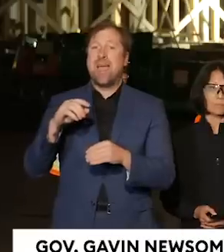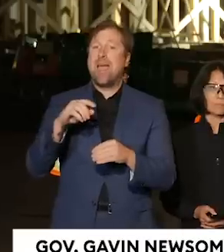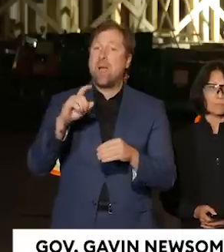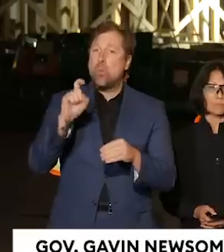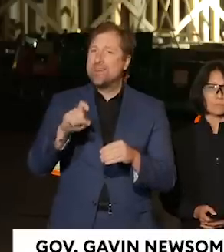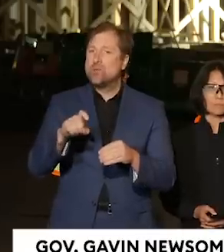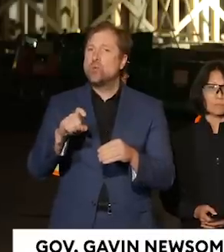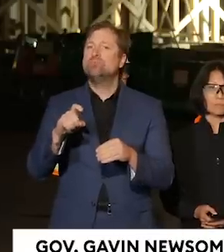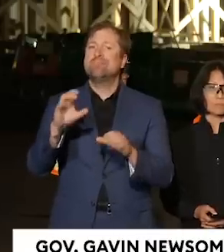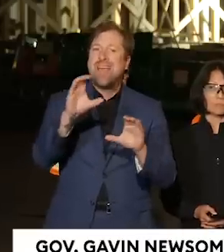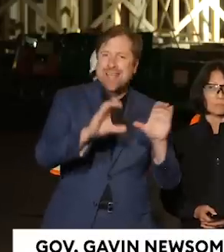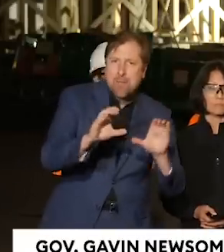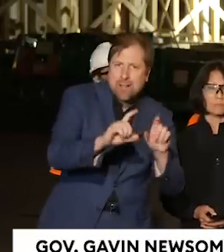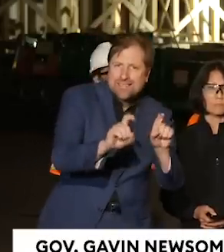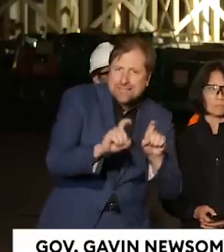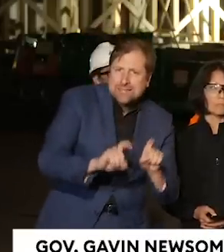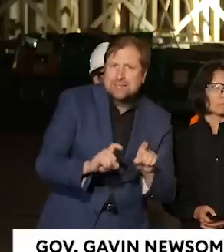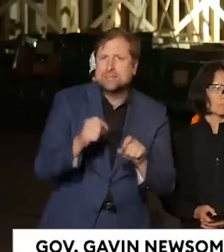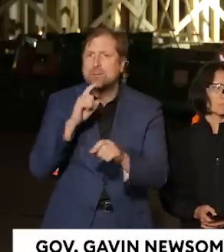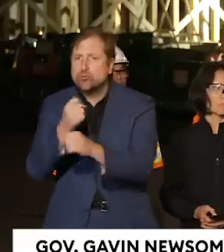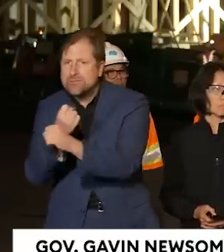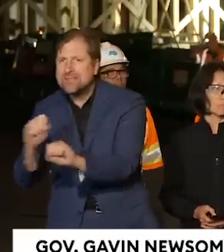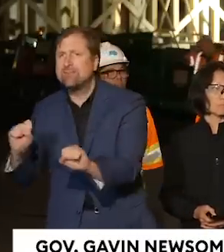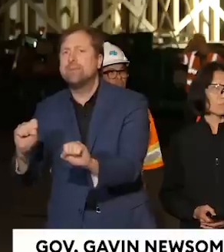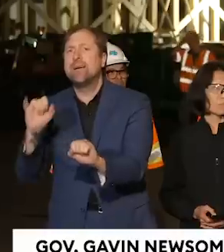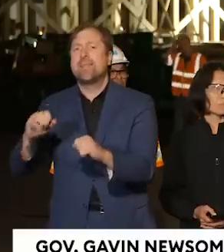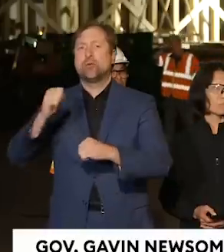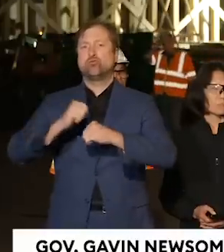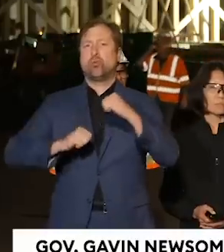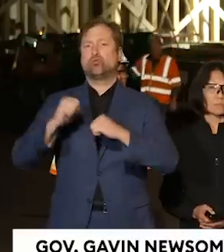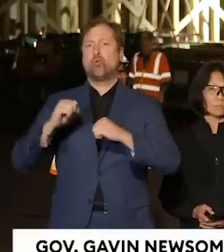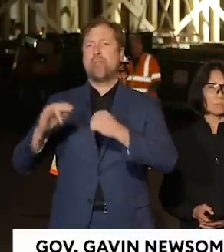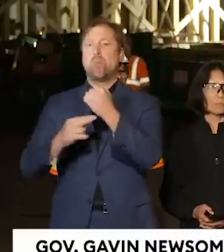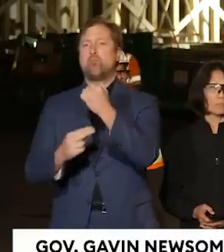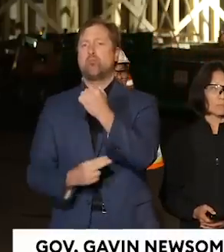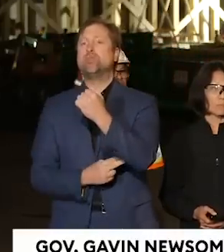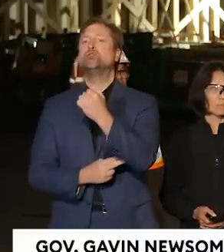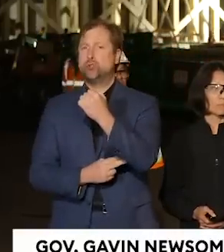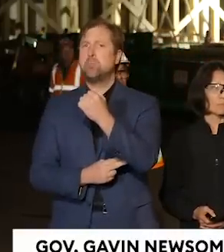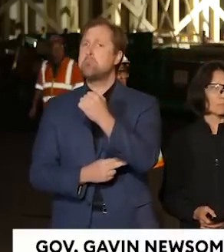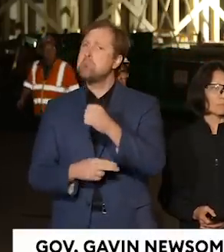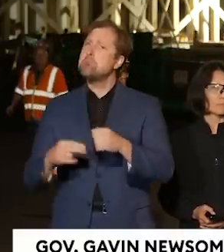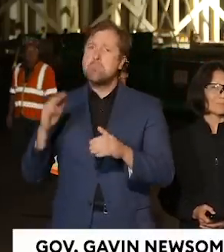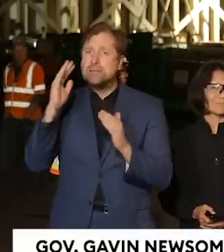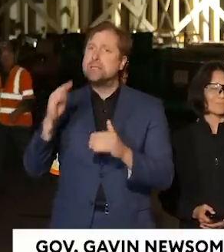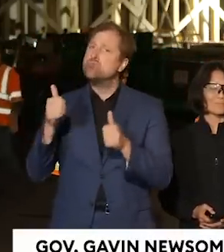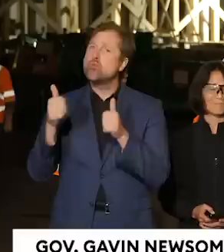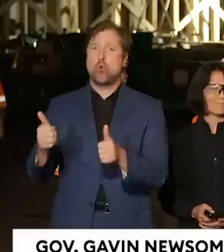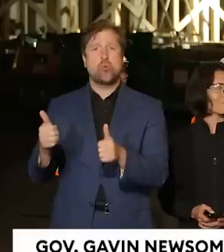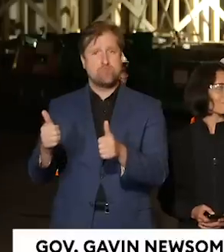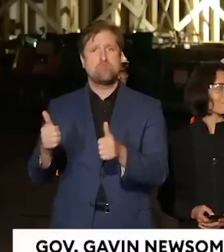that comes in on a daily basis, but the bridge structure itself seems to be in better shape than we anticipated, and that, and I'll